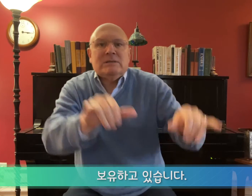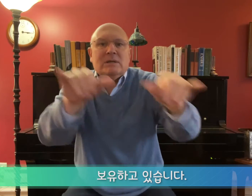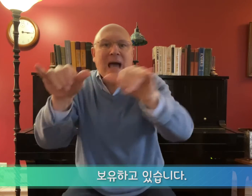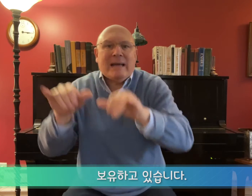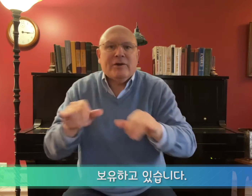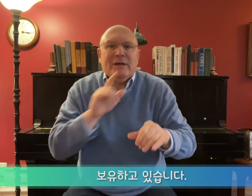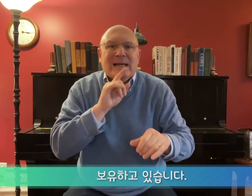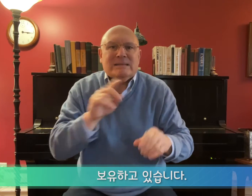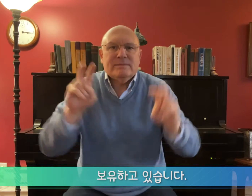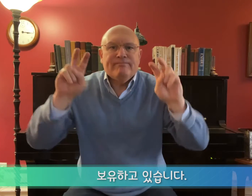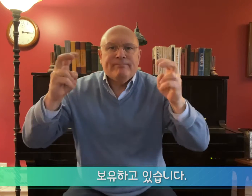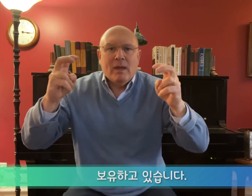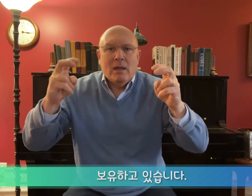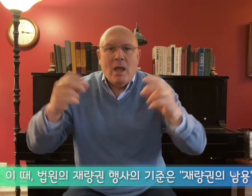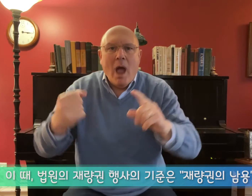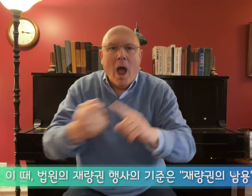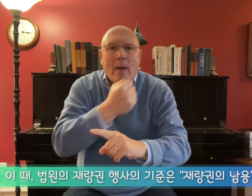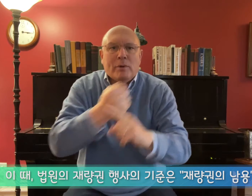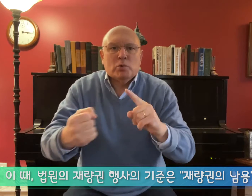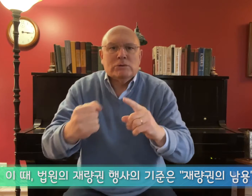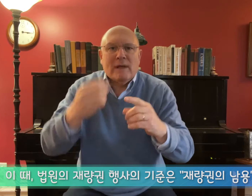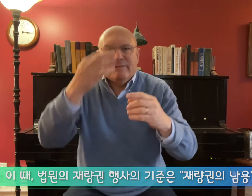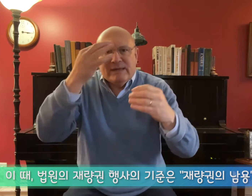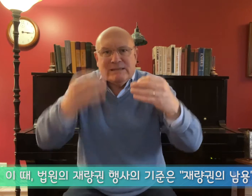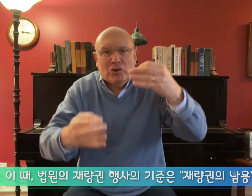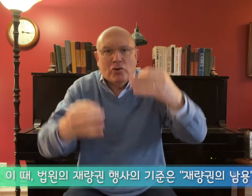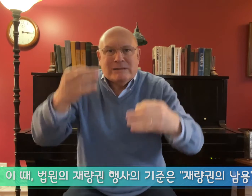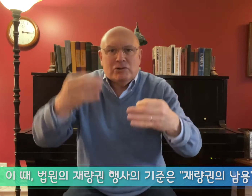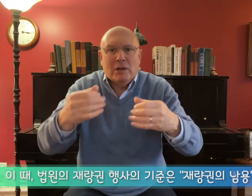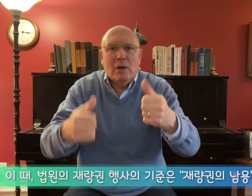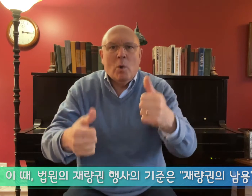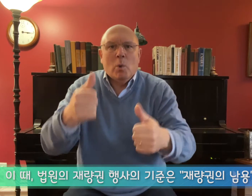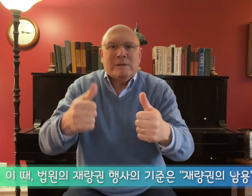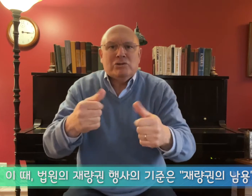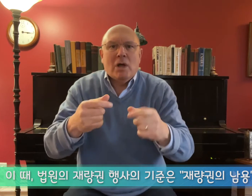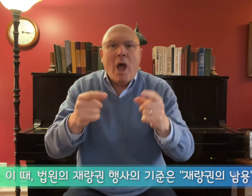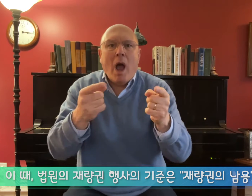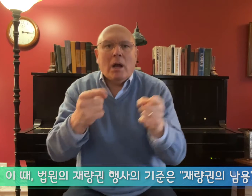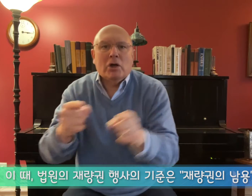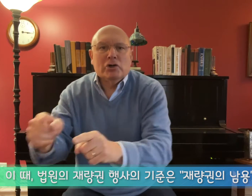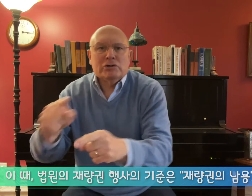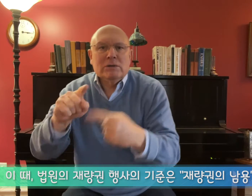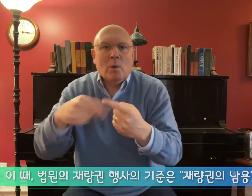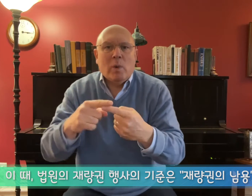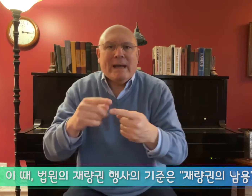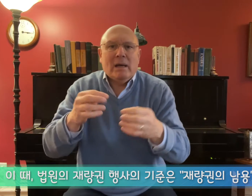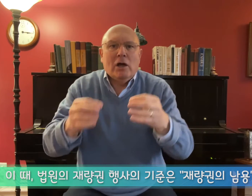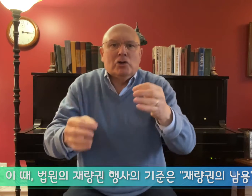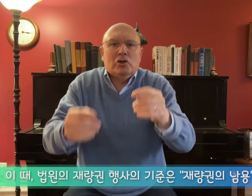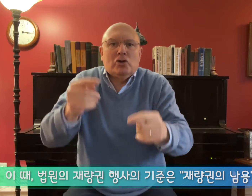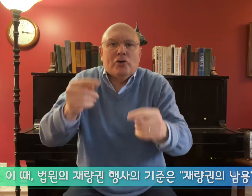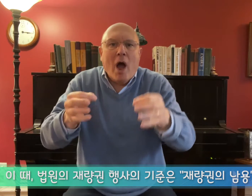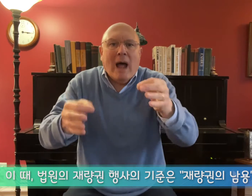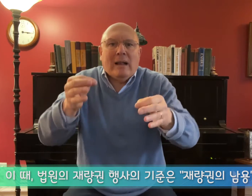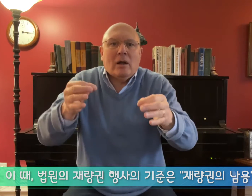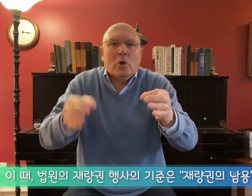or practice. The standard is, quote, abuse of discretion, end quote,